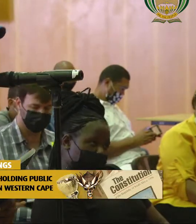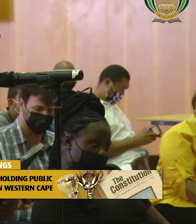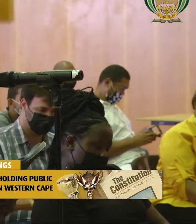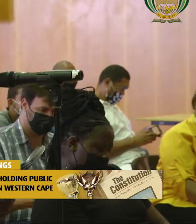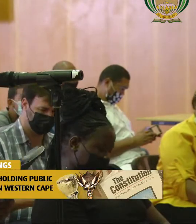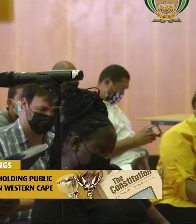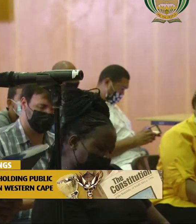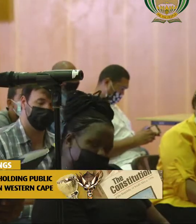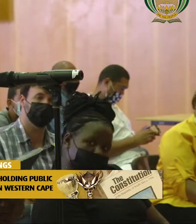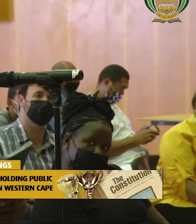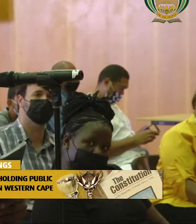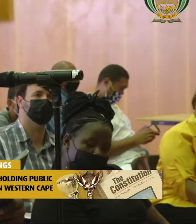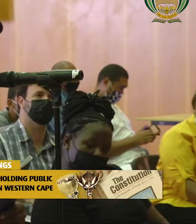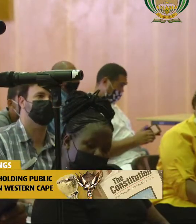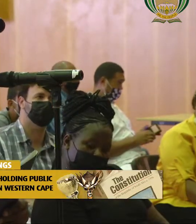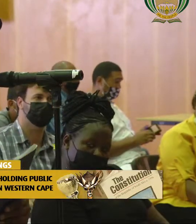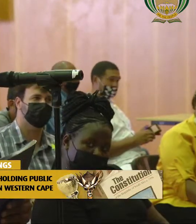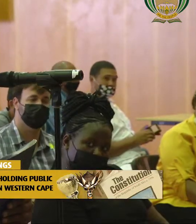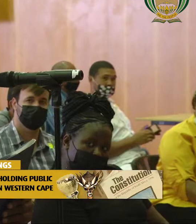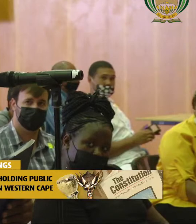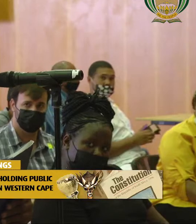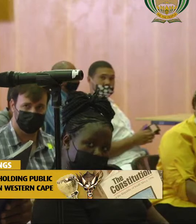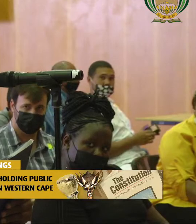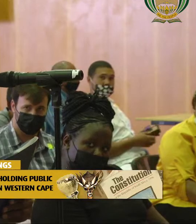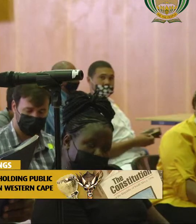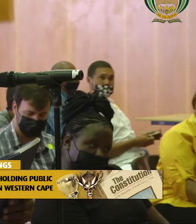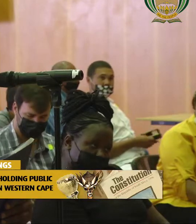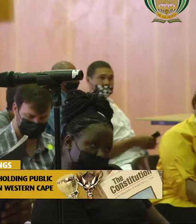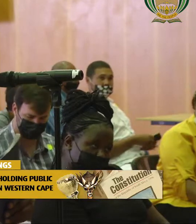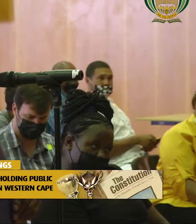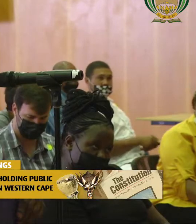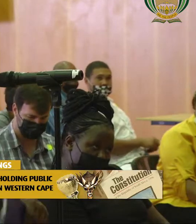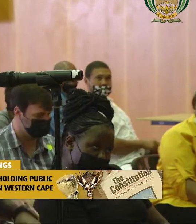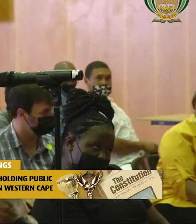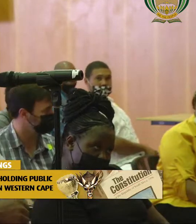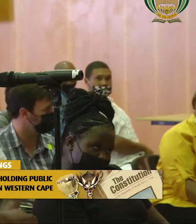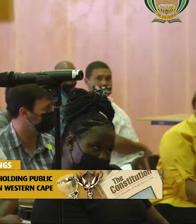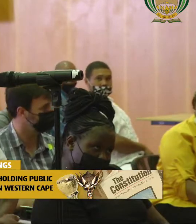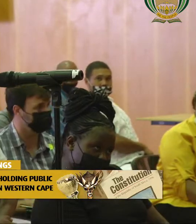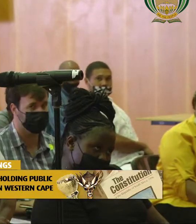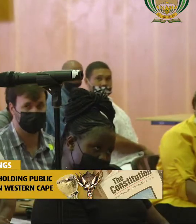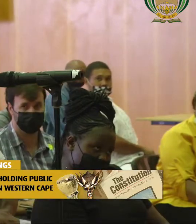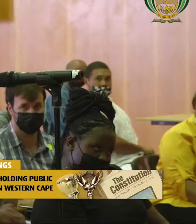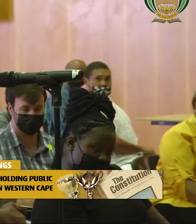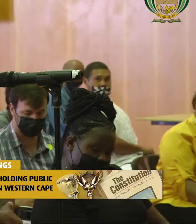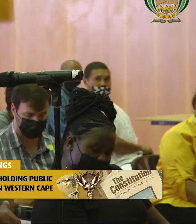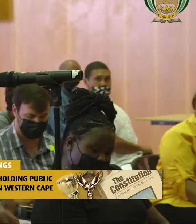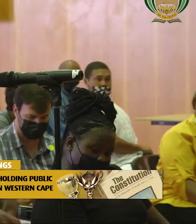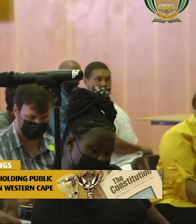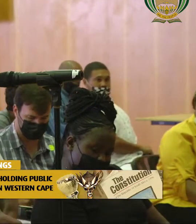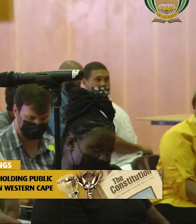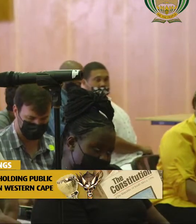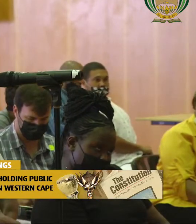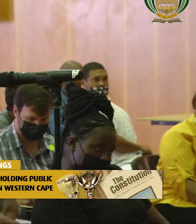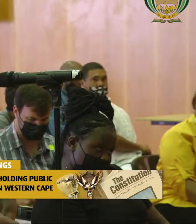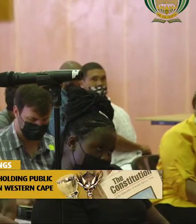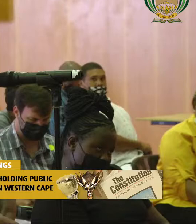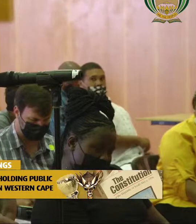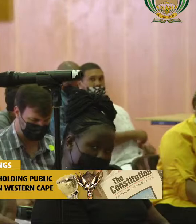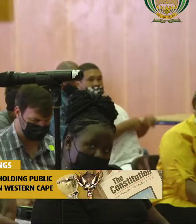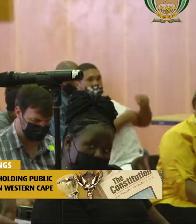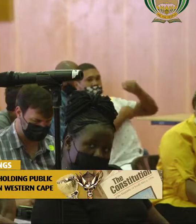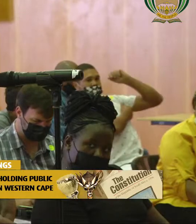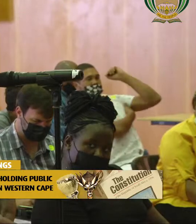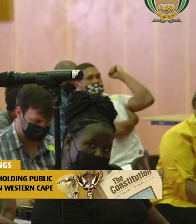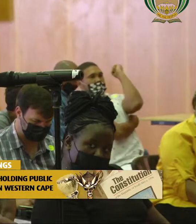panel. My name is Mervyn Barnard. I'm the chairperson of Ward 9 in